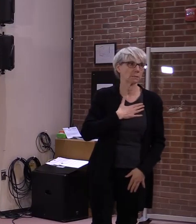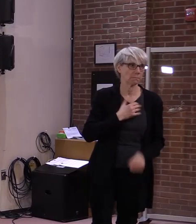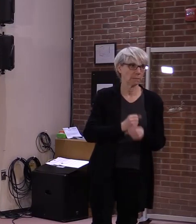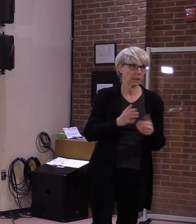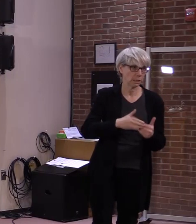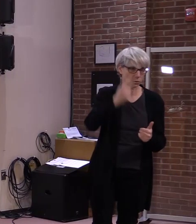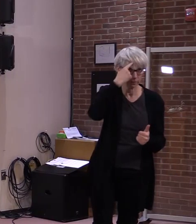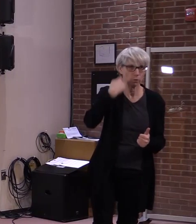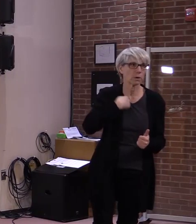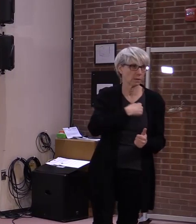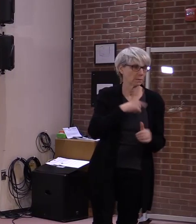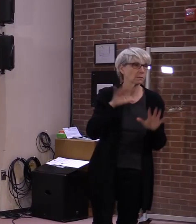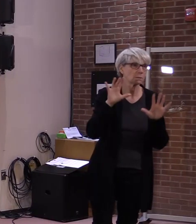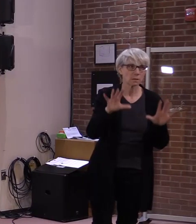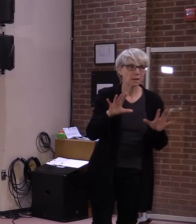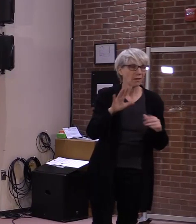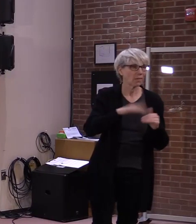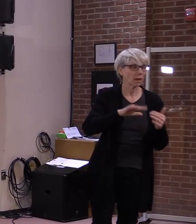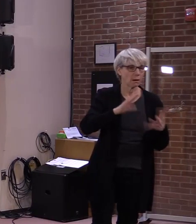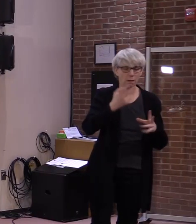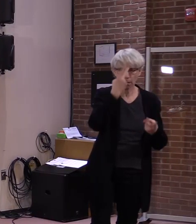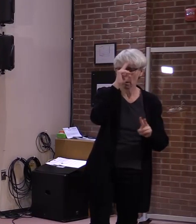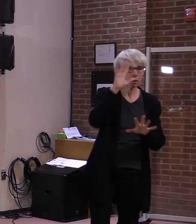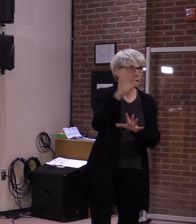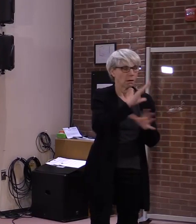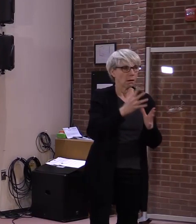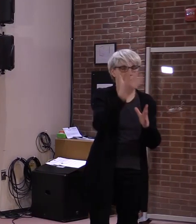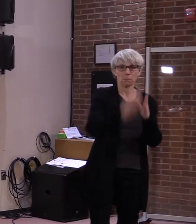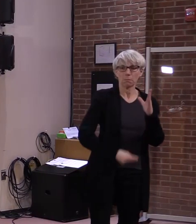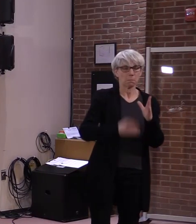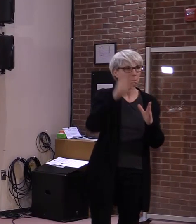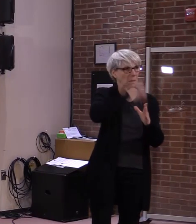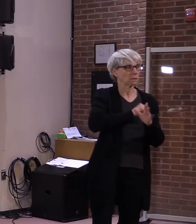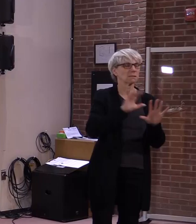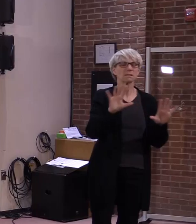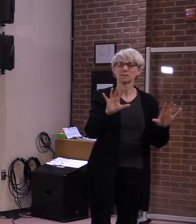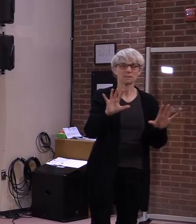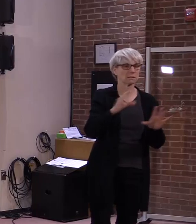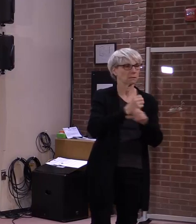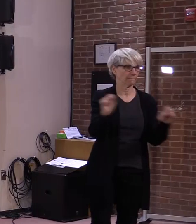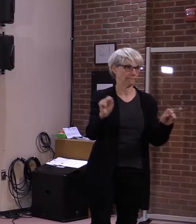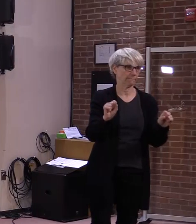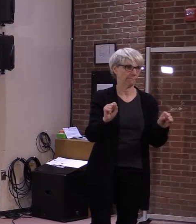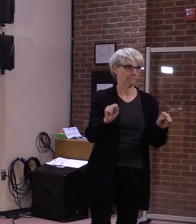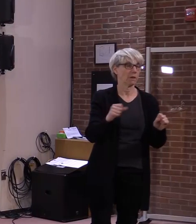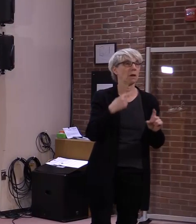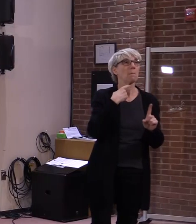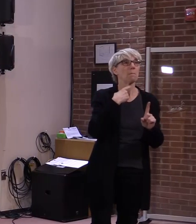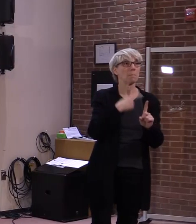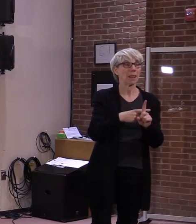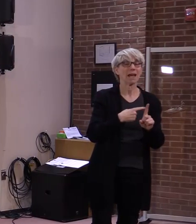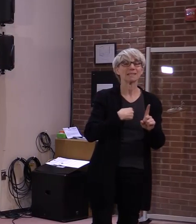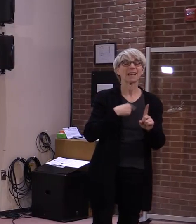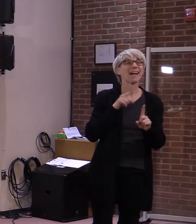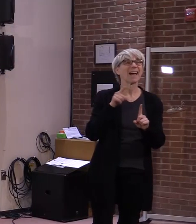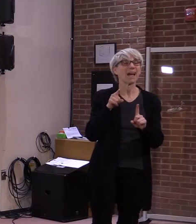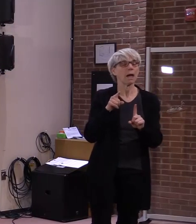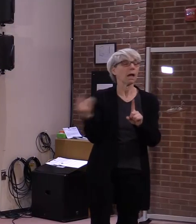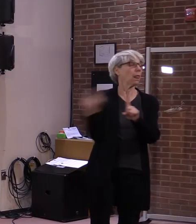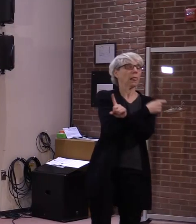it ensures that there's no mix-ups along the way. And it also makes sure that we don't have extra vaccine at one site,